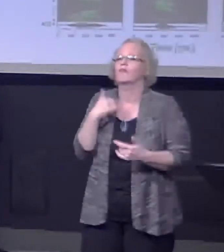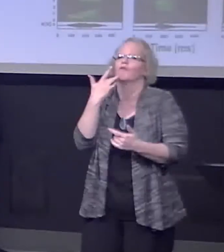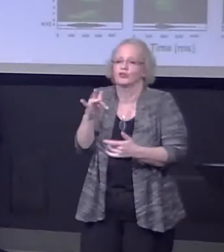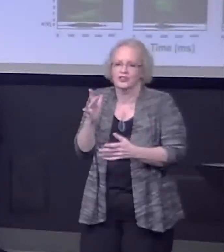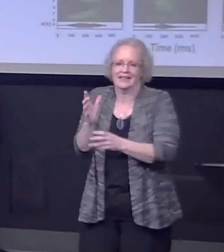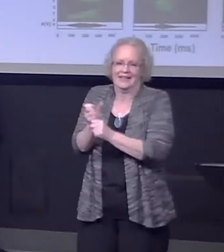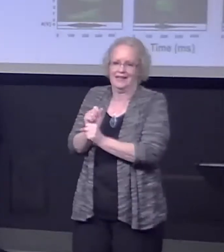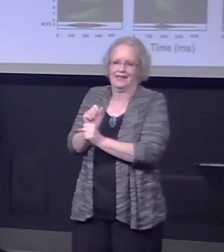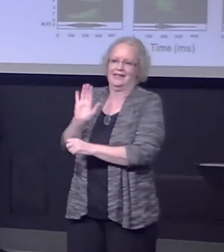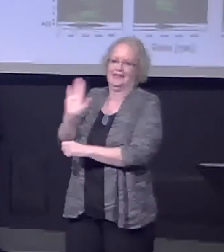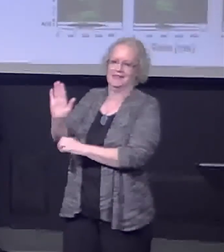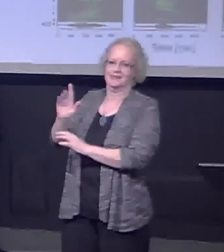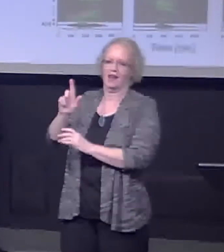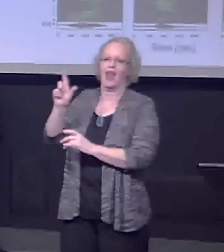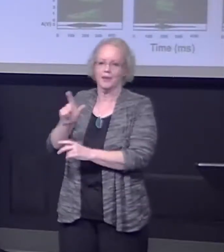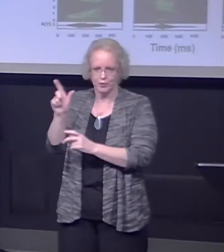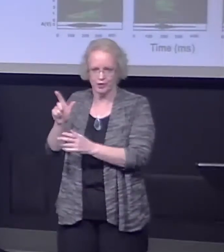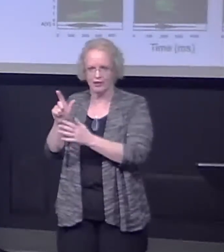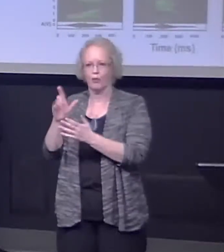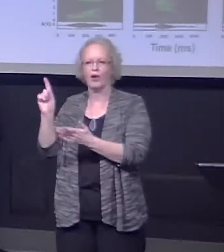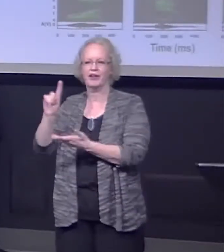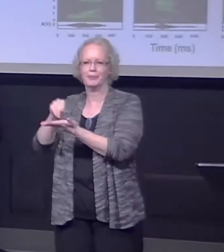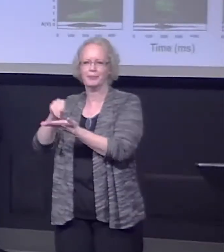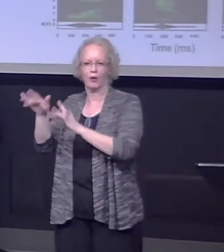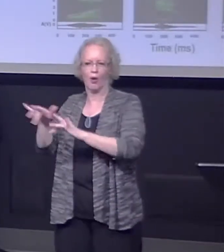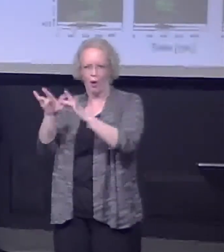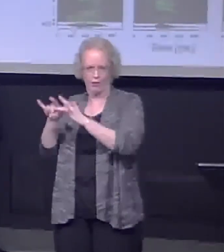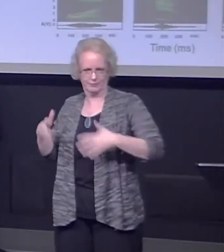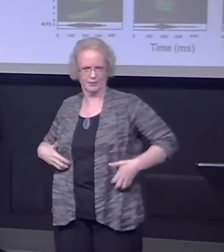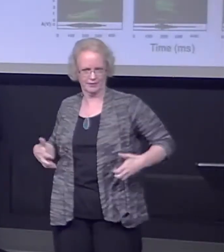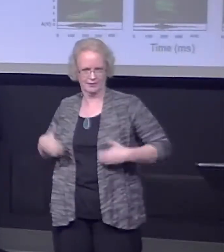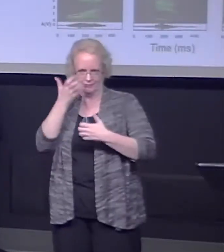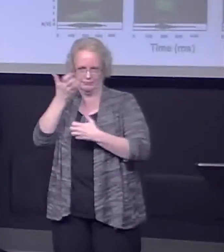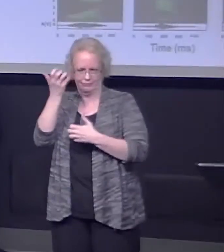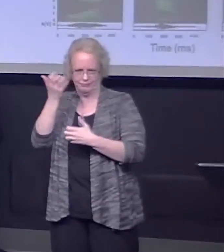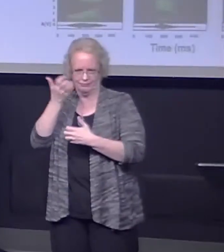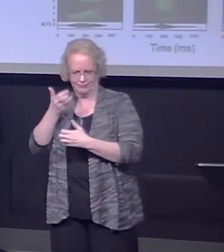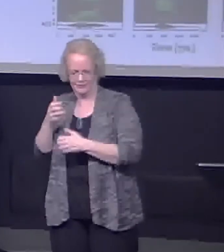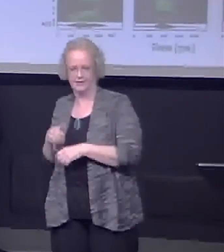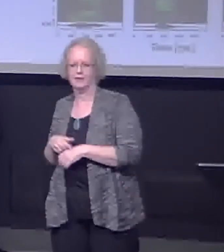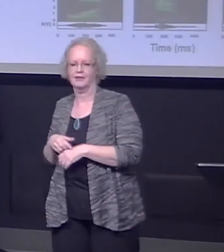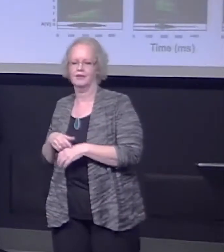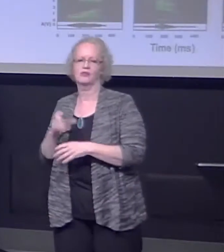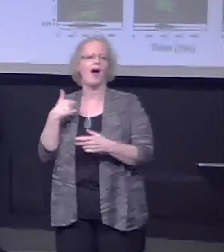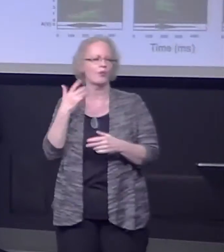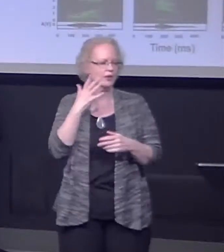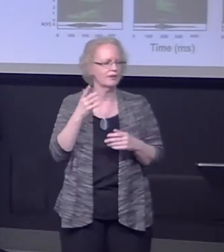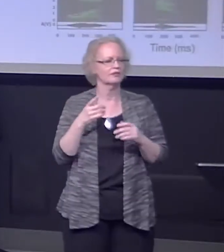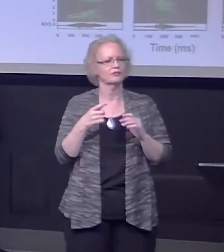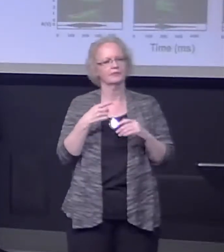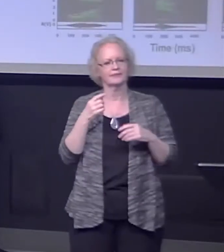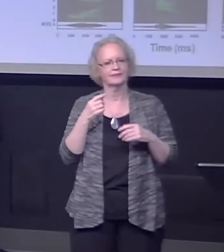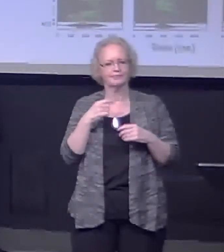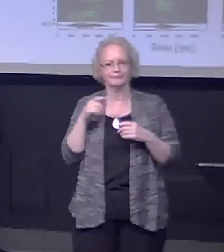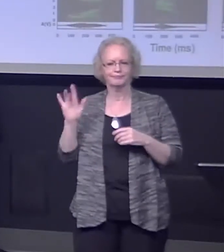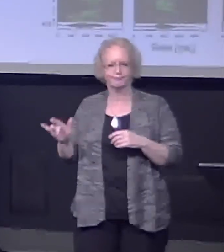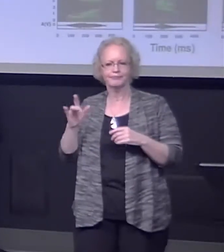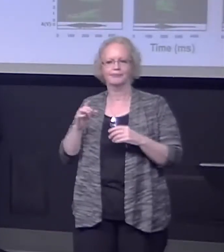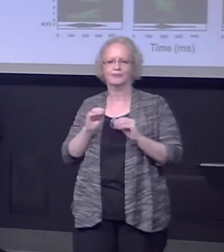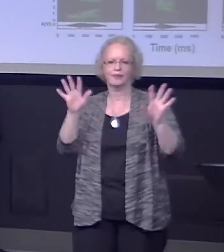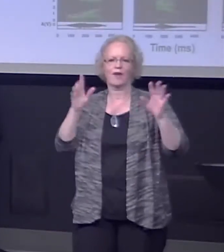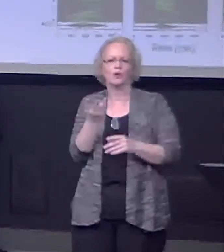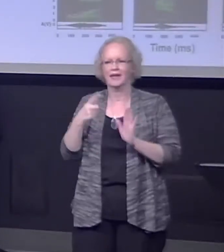library of calls when we started these studies. And I'll play you a few examples here as well.